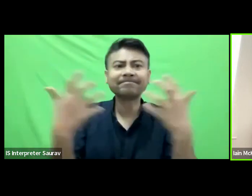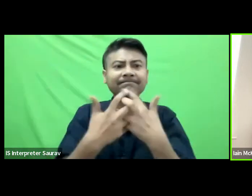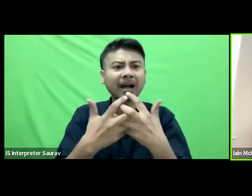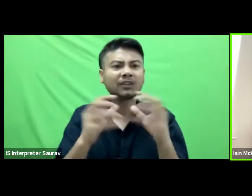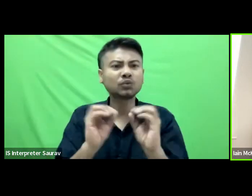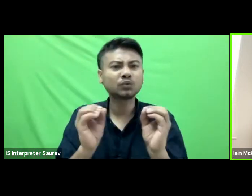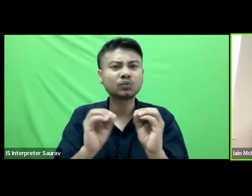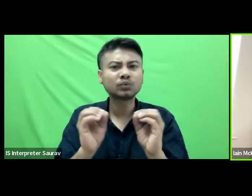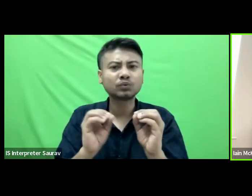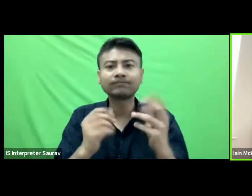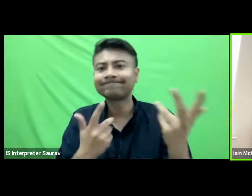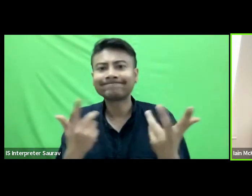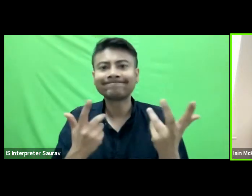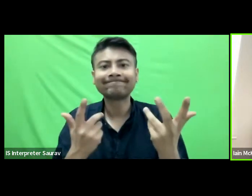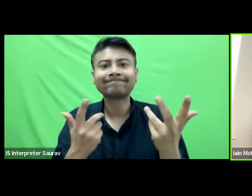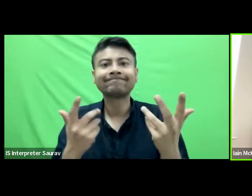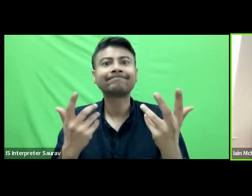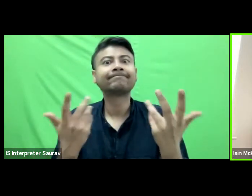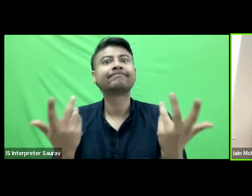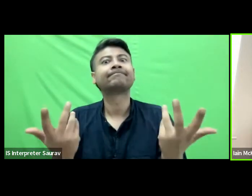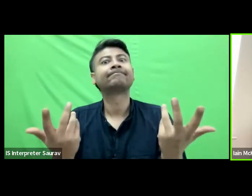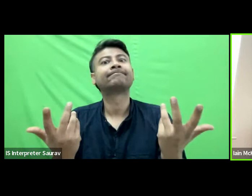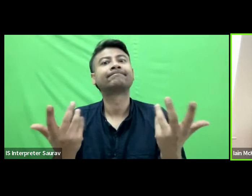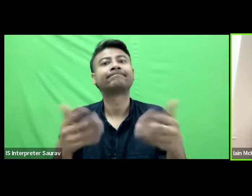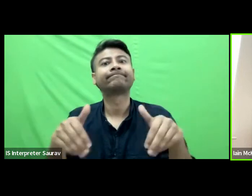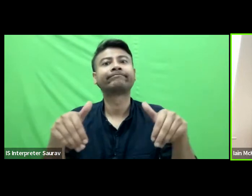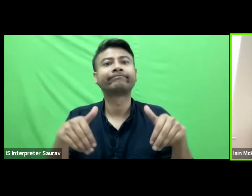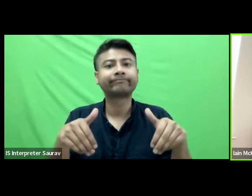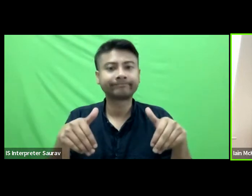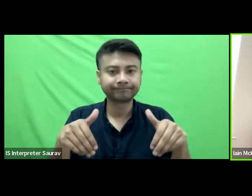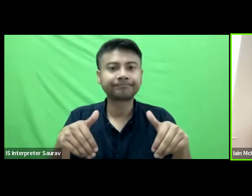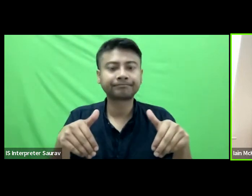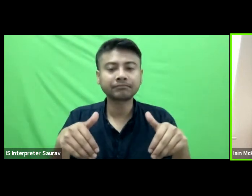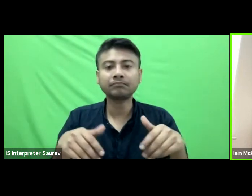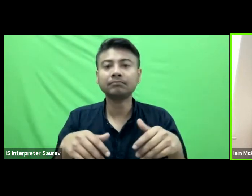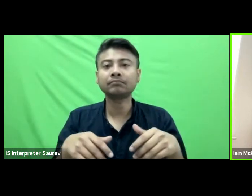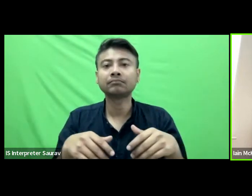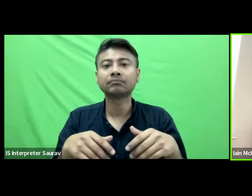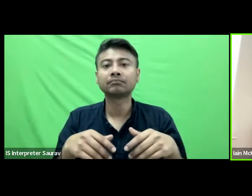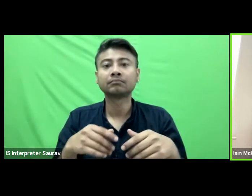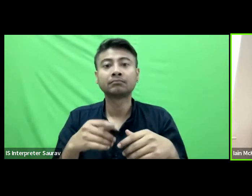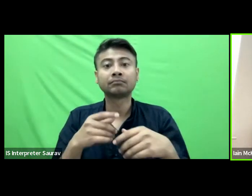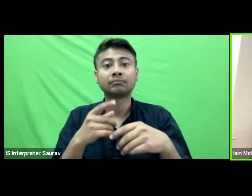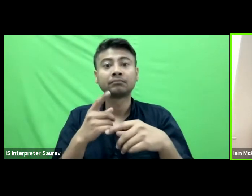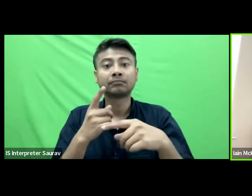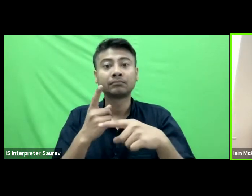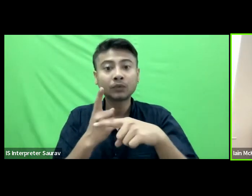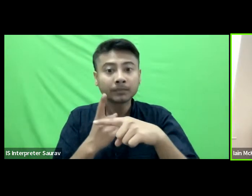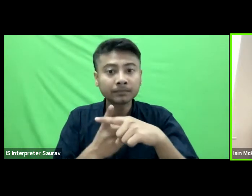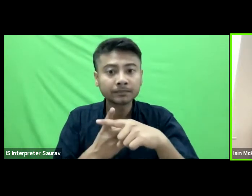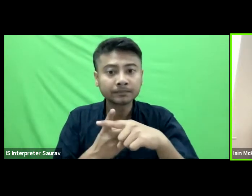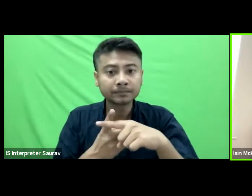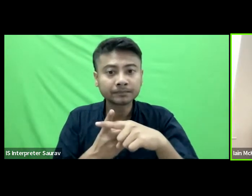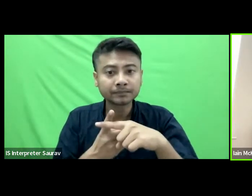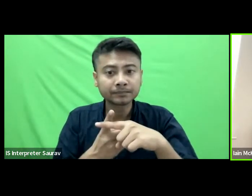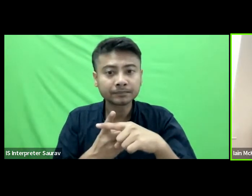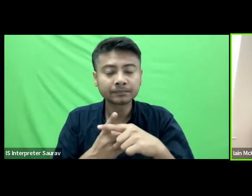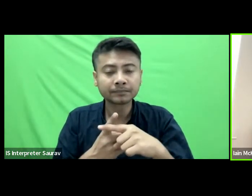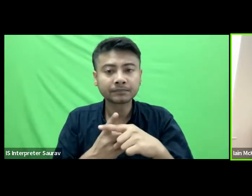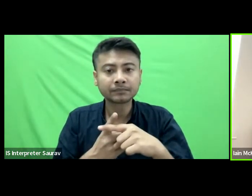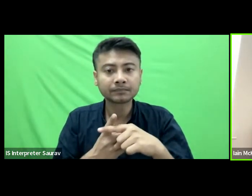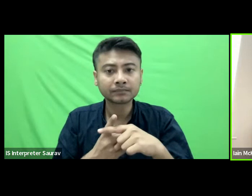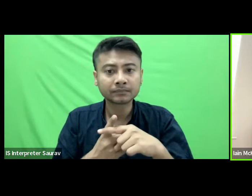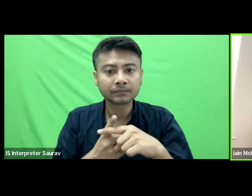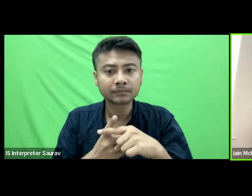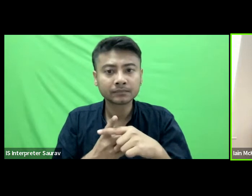the public transport services don't extend into the informal settlements that surround the city, which also happen to be where